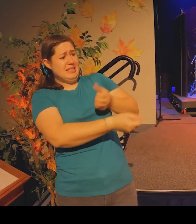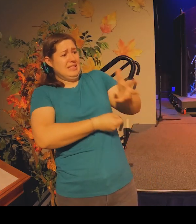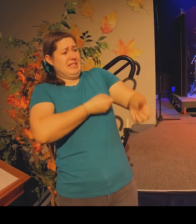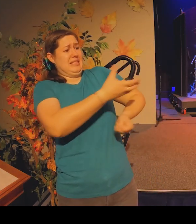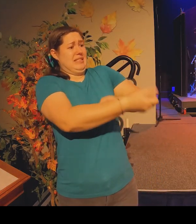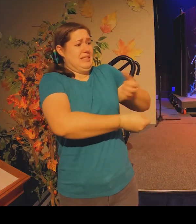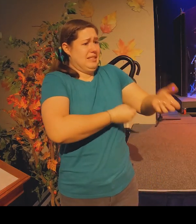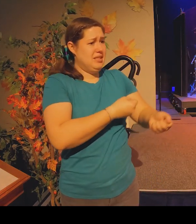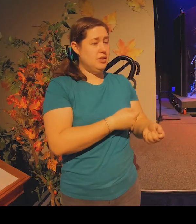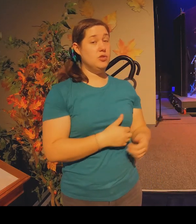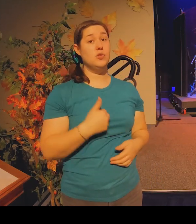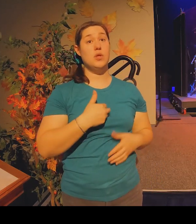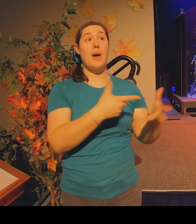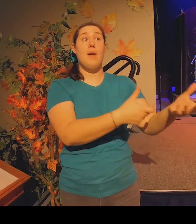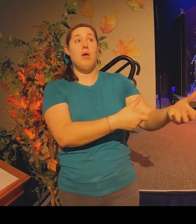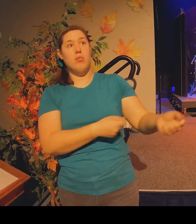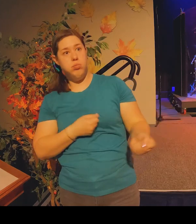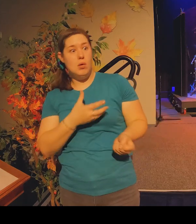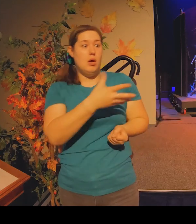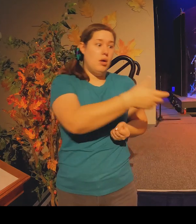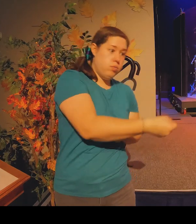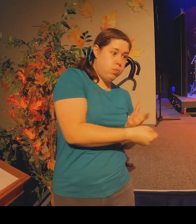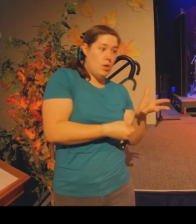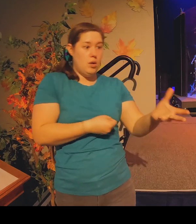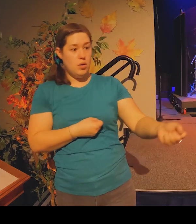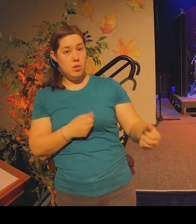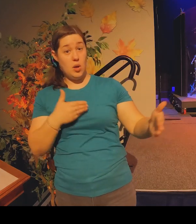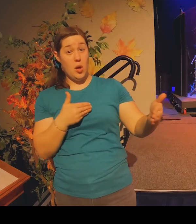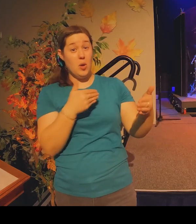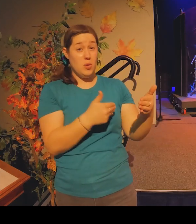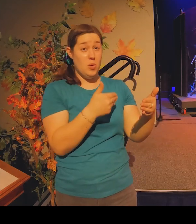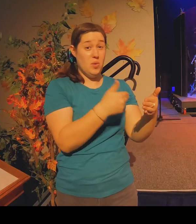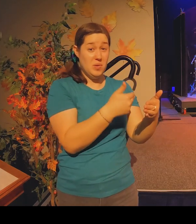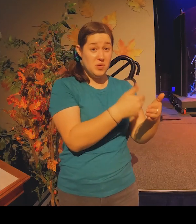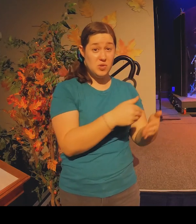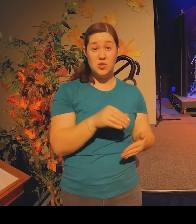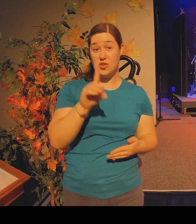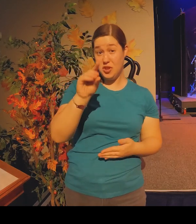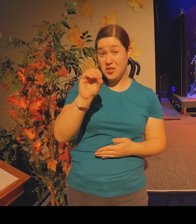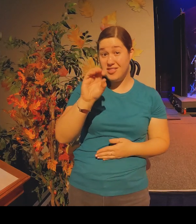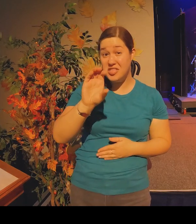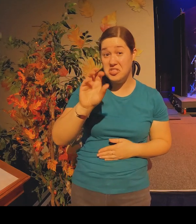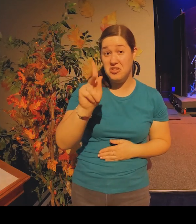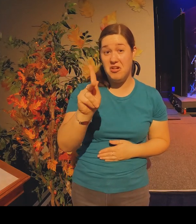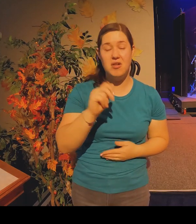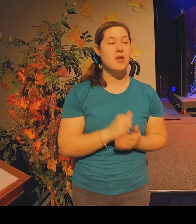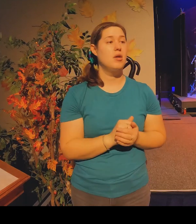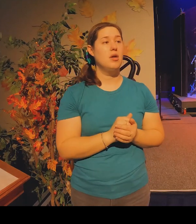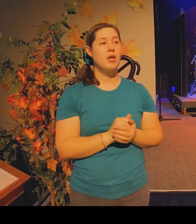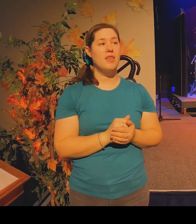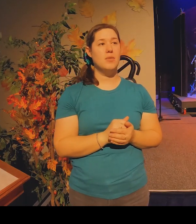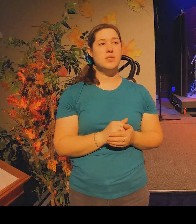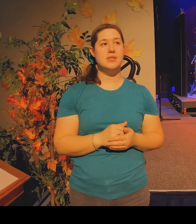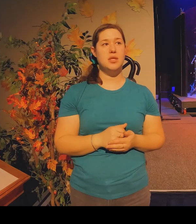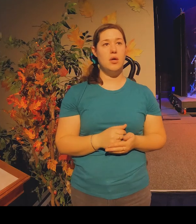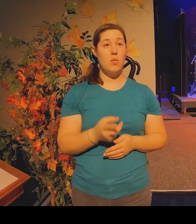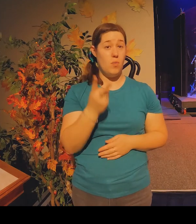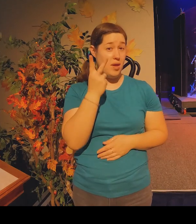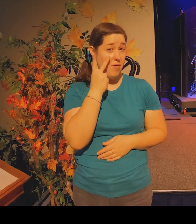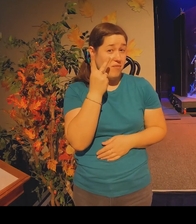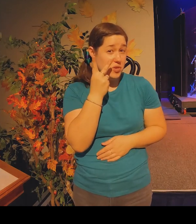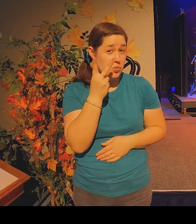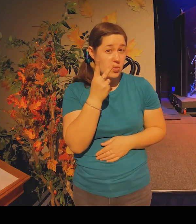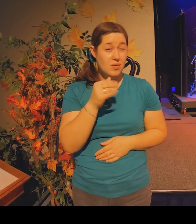pull myself closer to the dock, there was an optical illusion and it was the way the sun was shining. I don't know, it was very